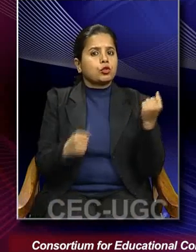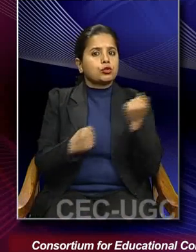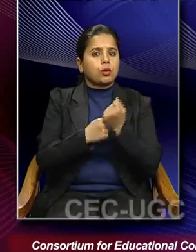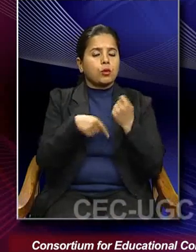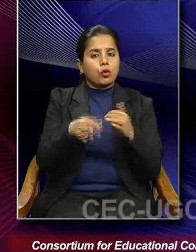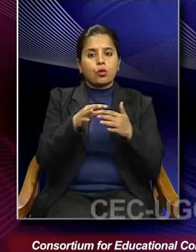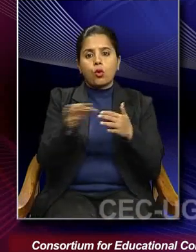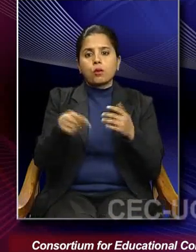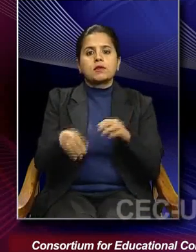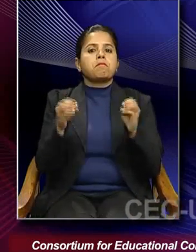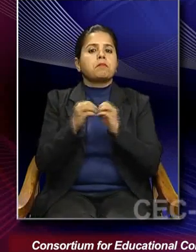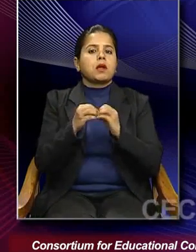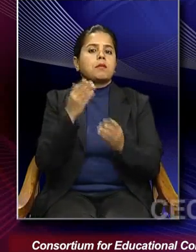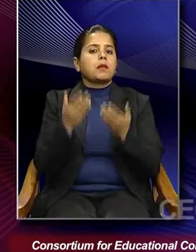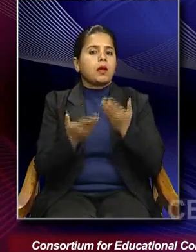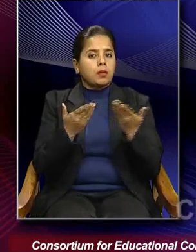option B.